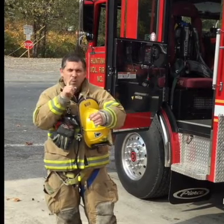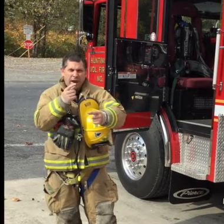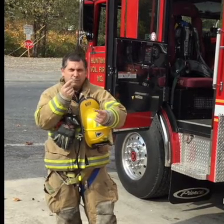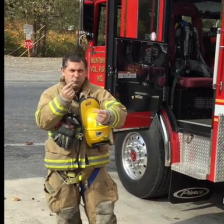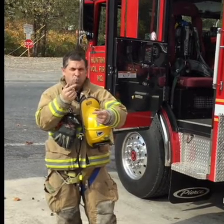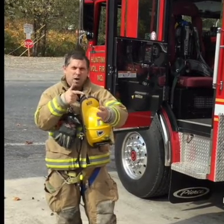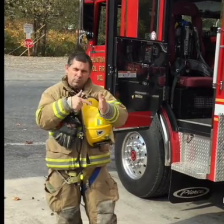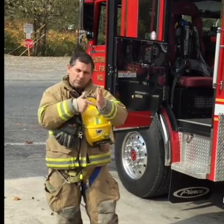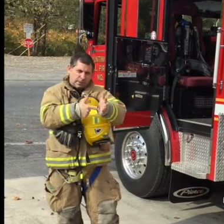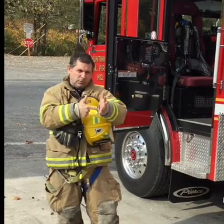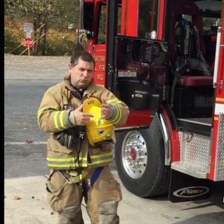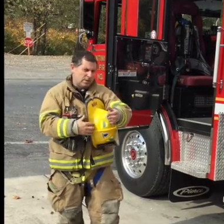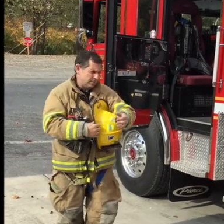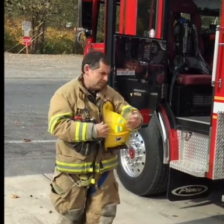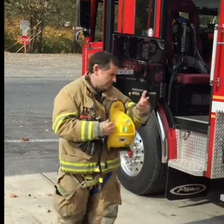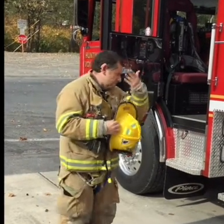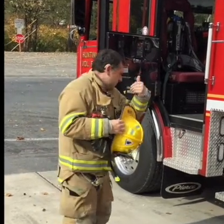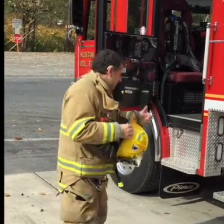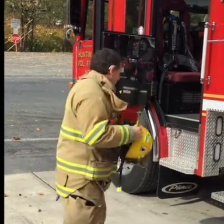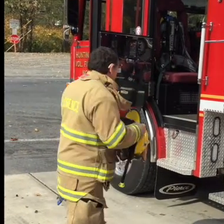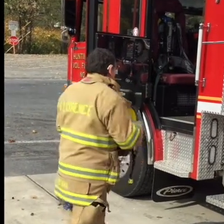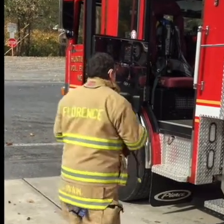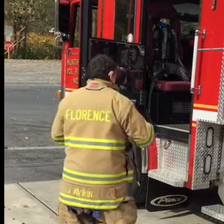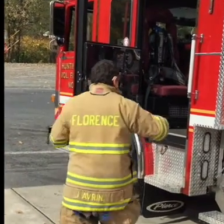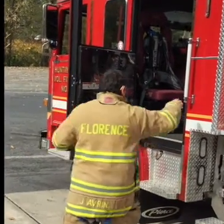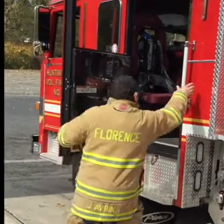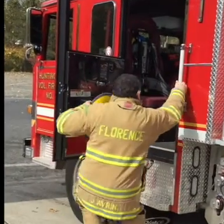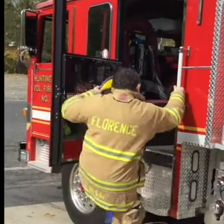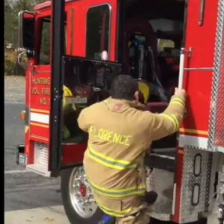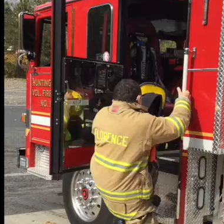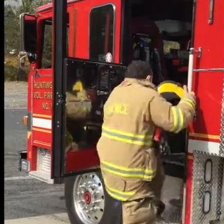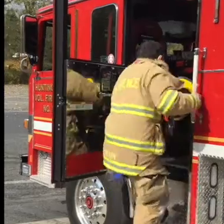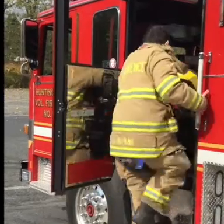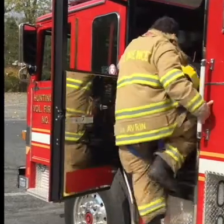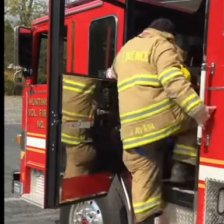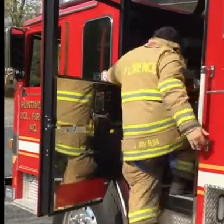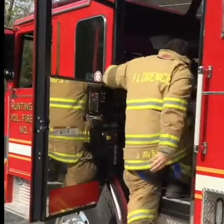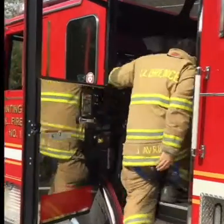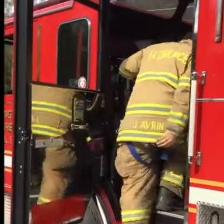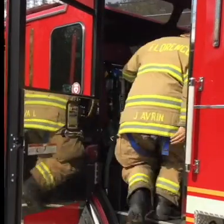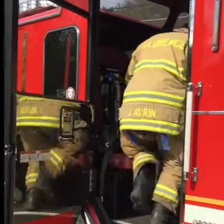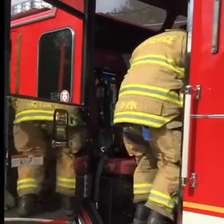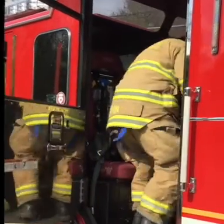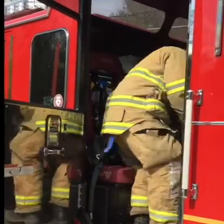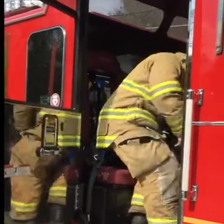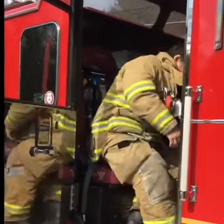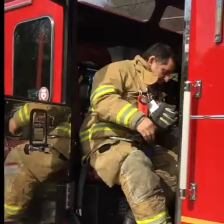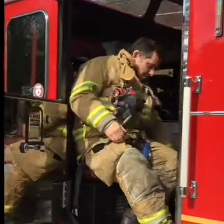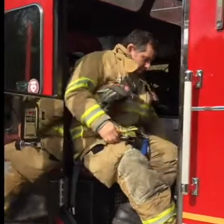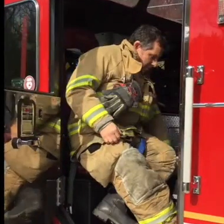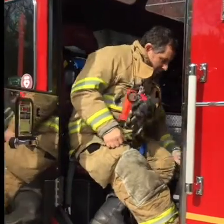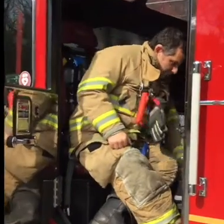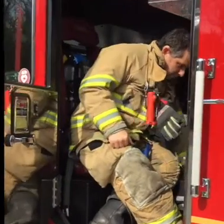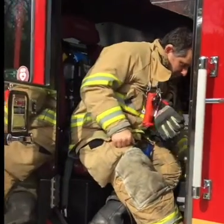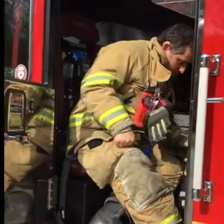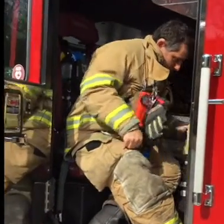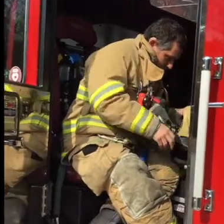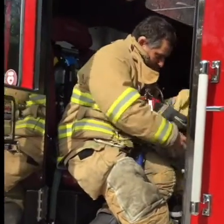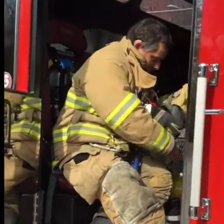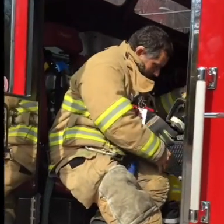So I'm going to demonstrate what we do every time a fire, we get a call. The different things that we have to